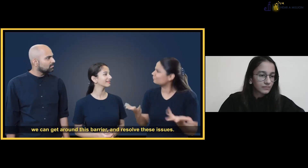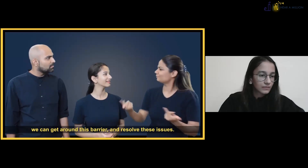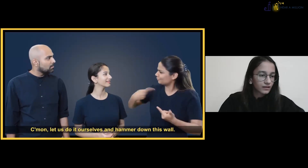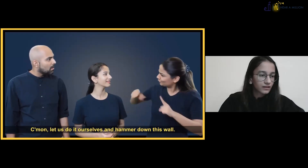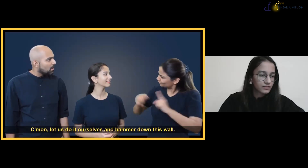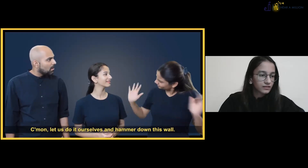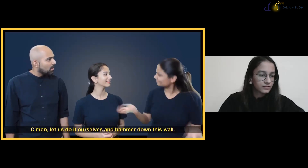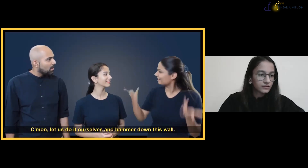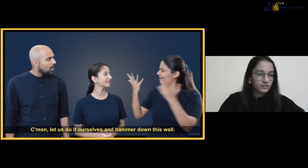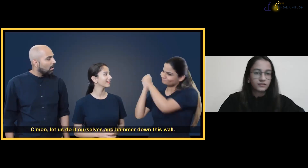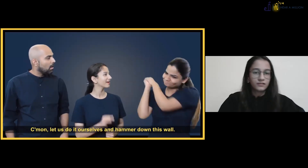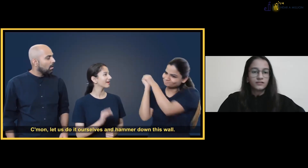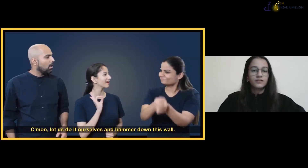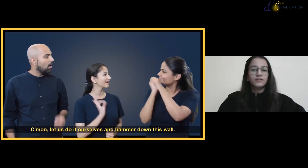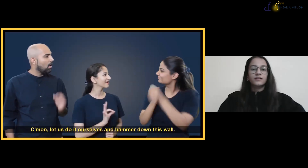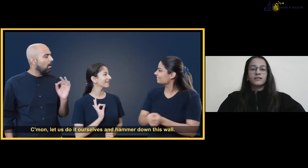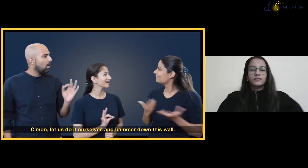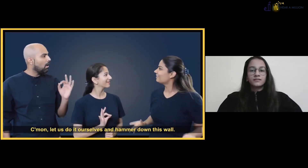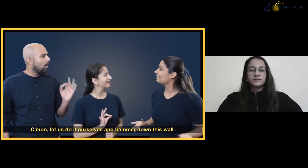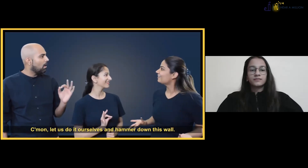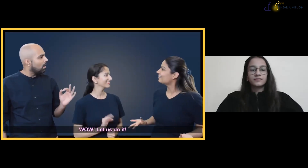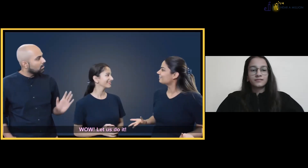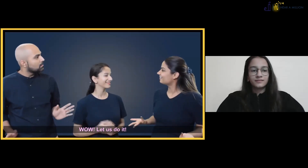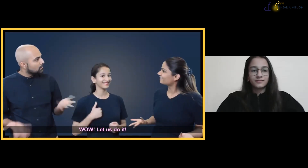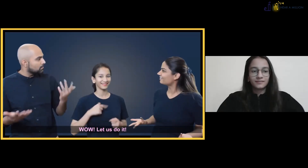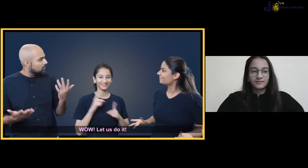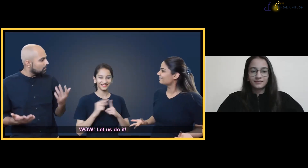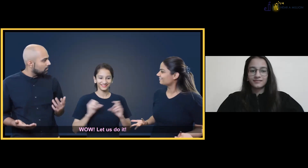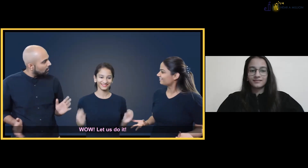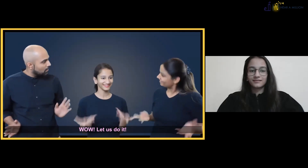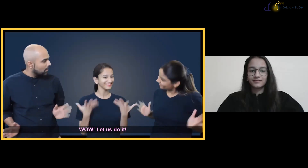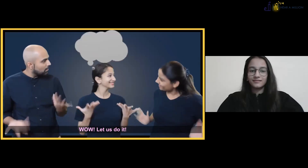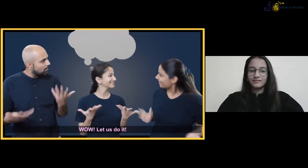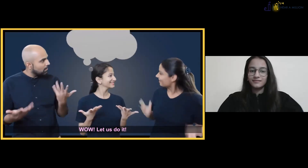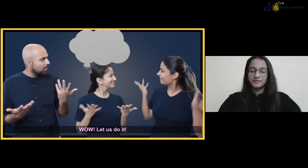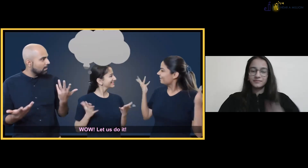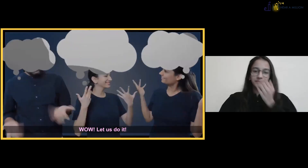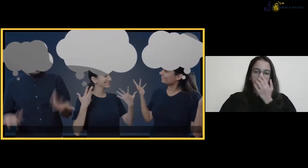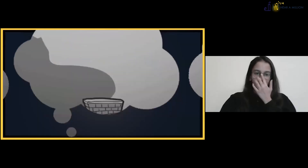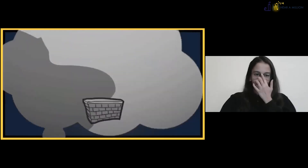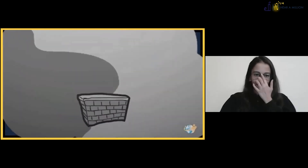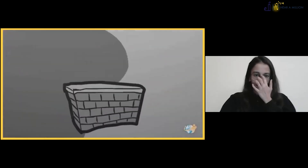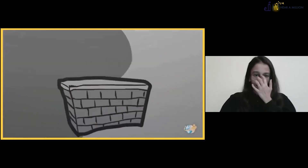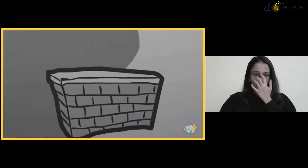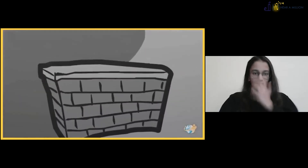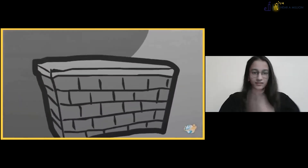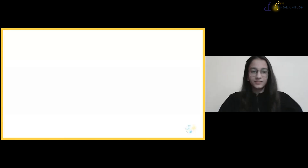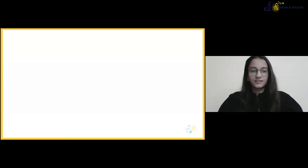they can do things better. So let's break this wall, right? Yes, let's go